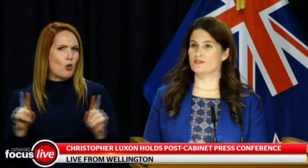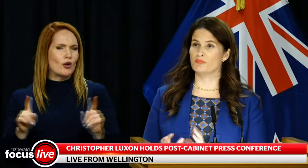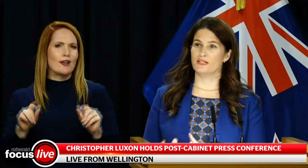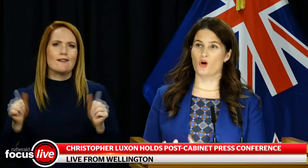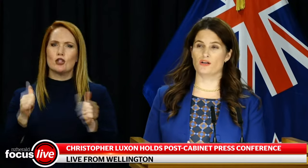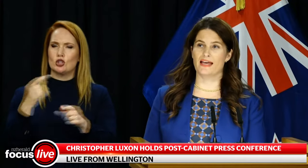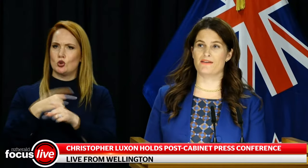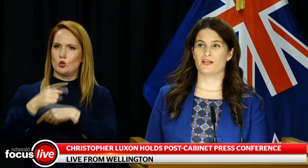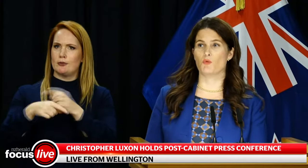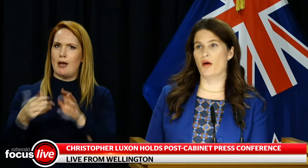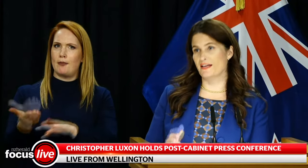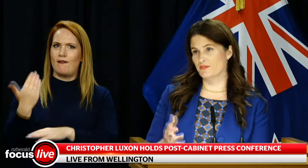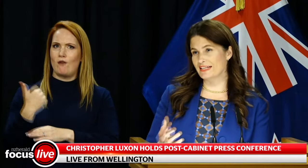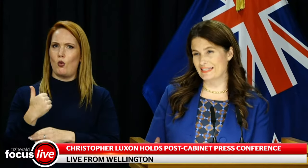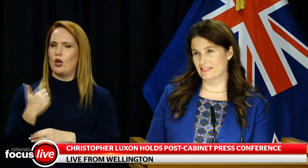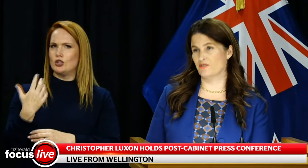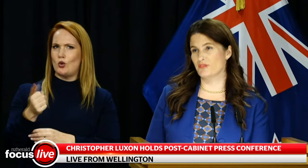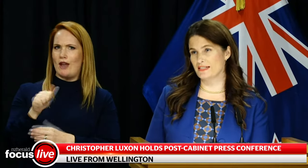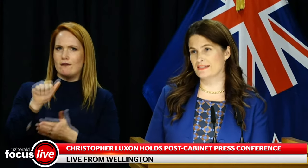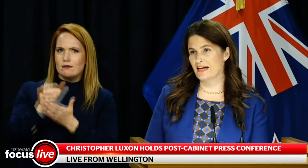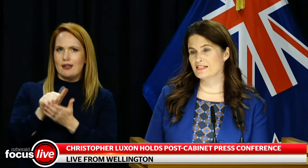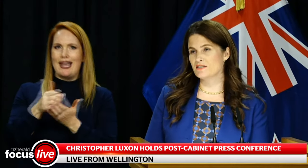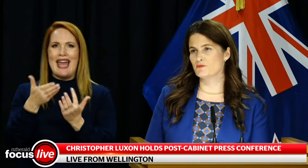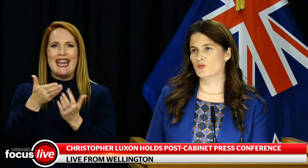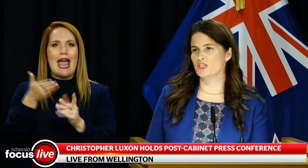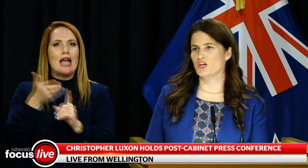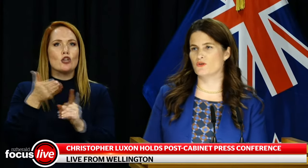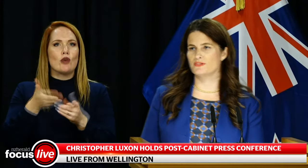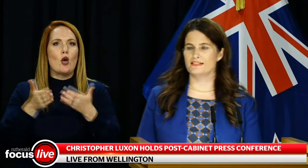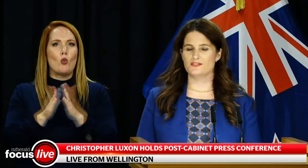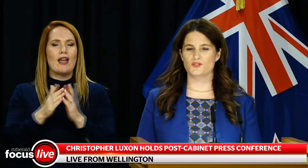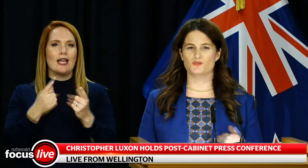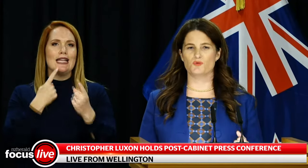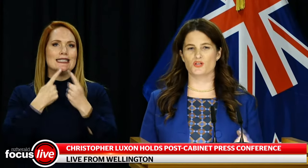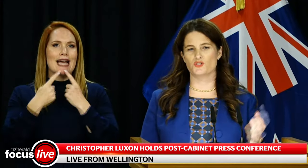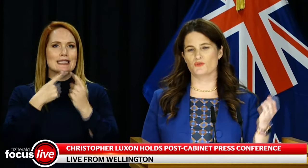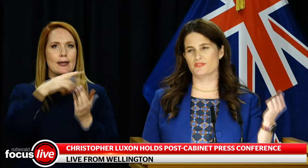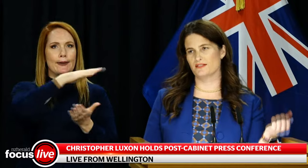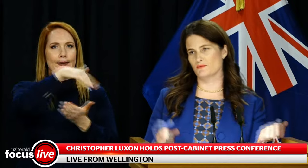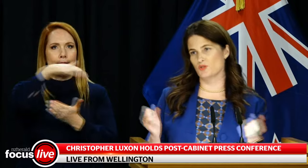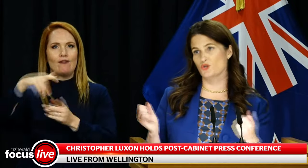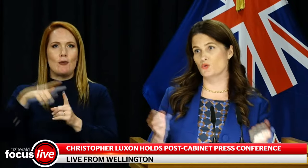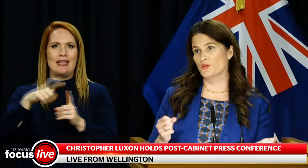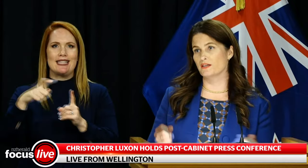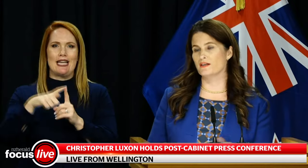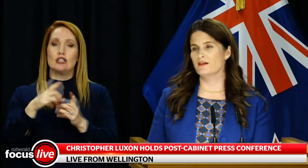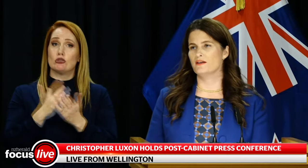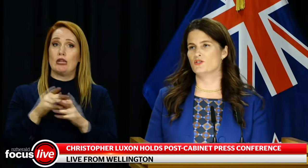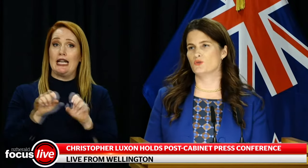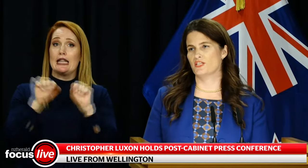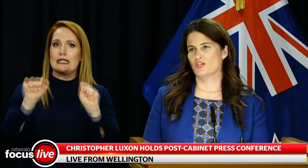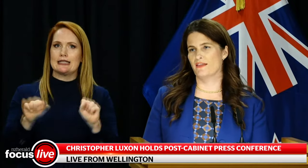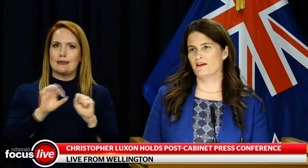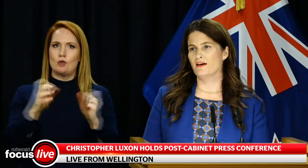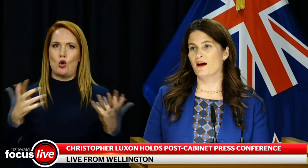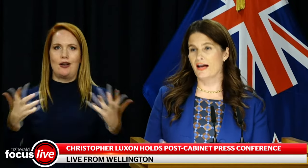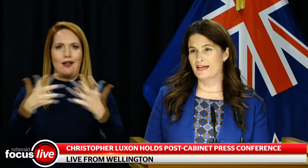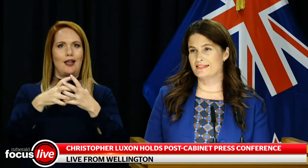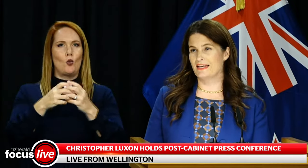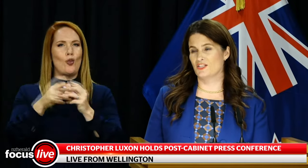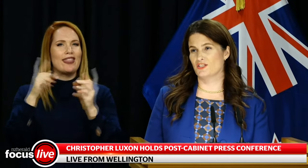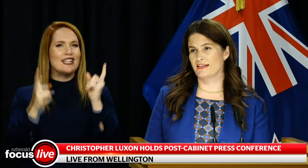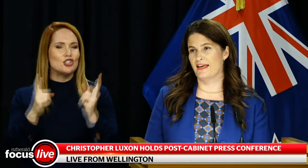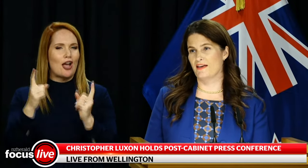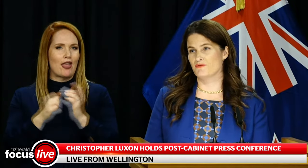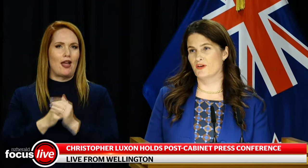which is simply not having a way of collecting fees data from early childhood centres. So it's more an issue of systems not talking to each other.